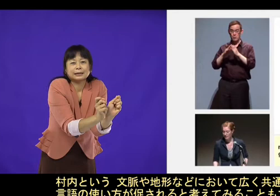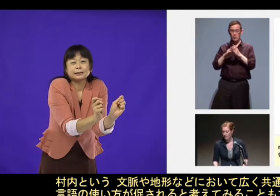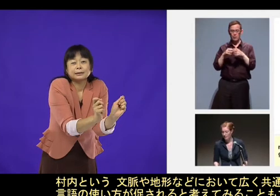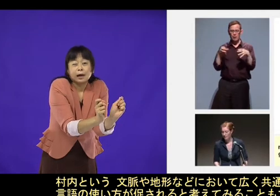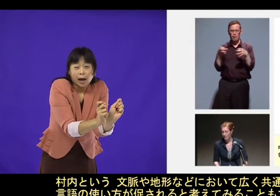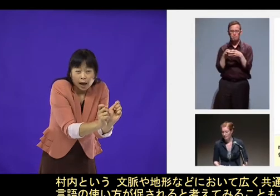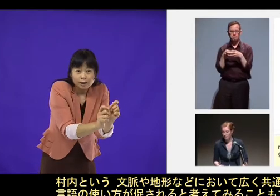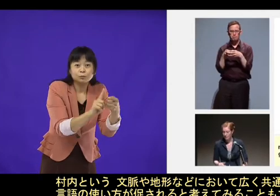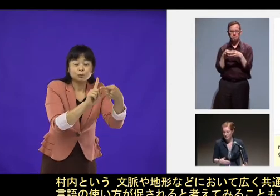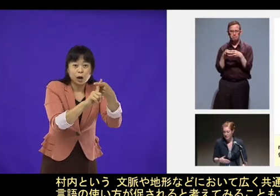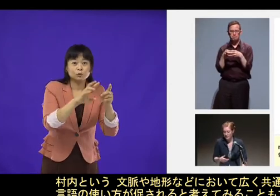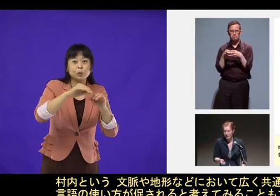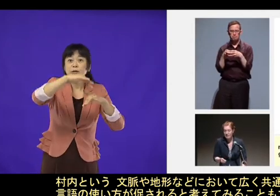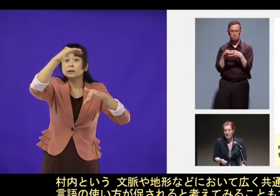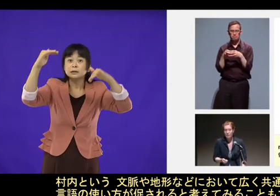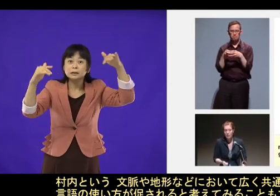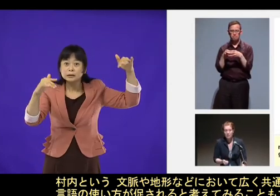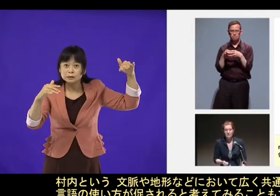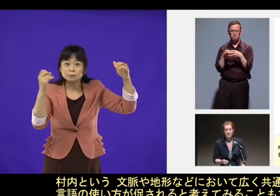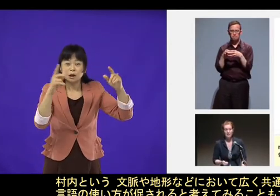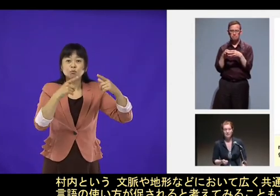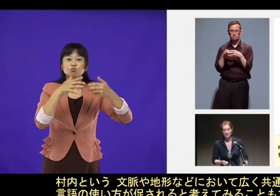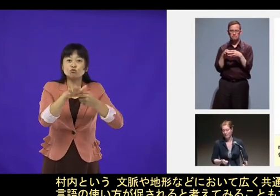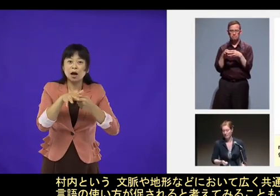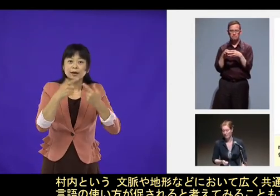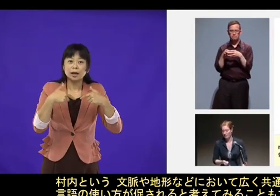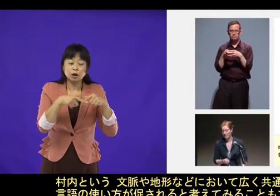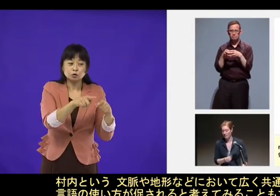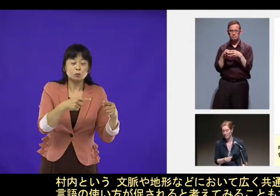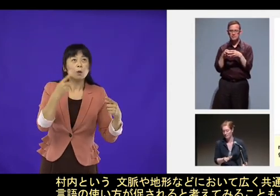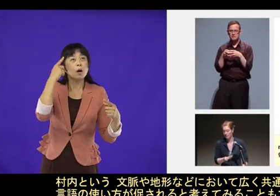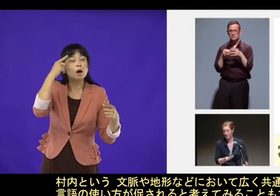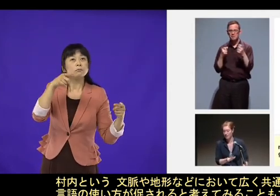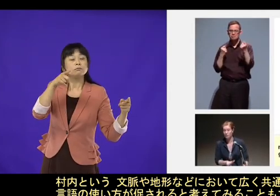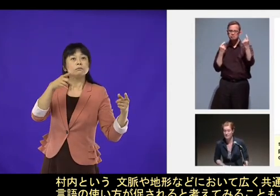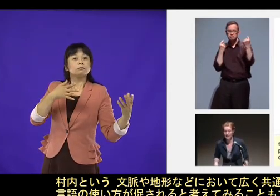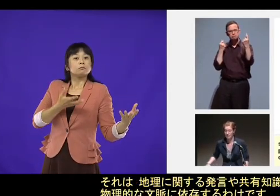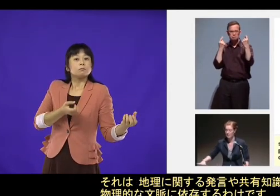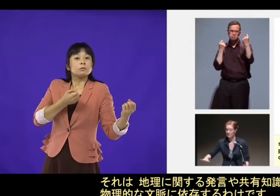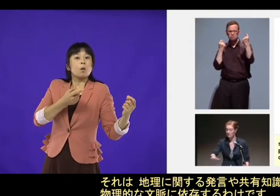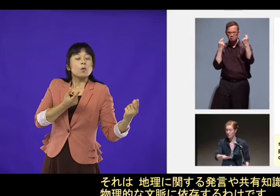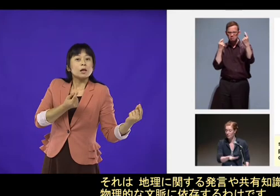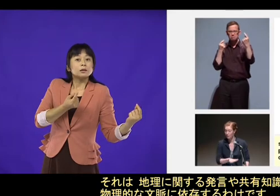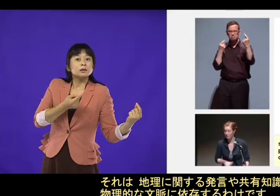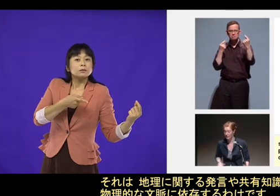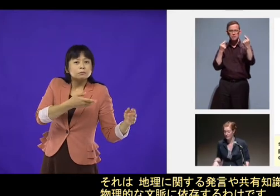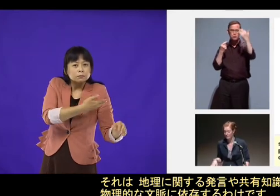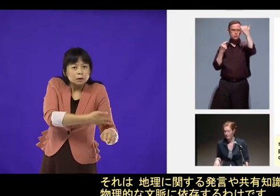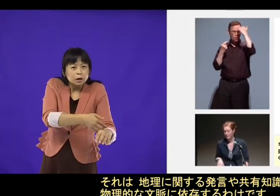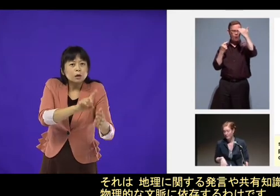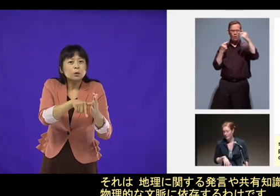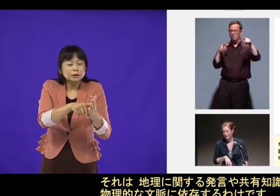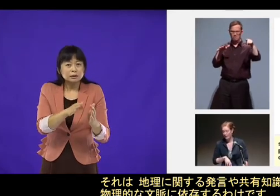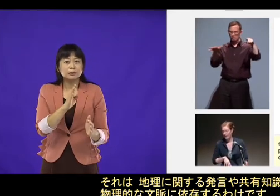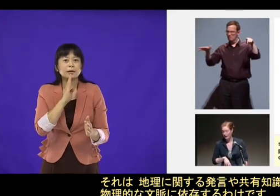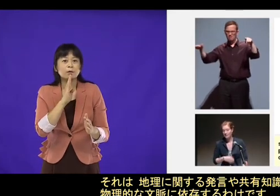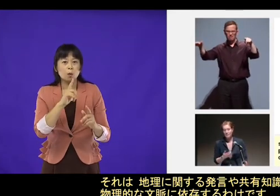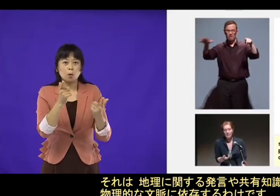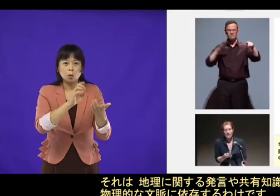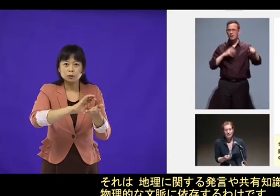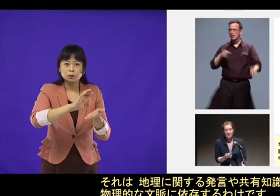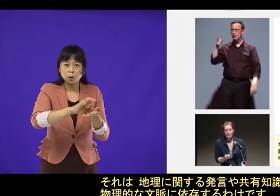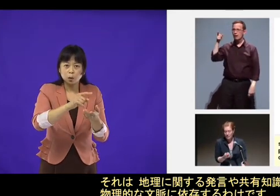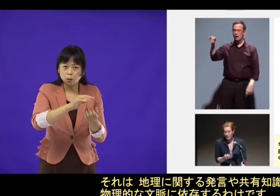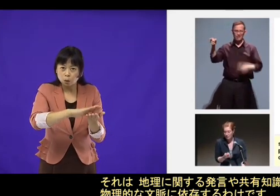facilitate language use that is generally grounded within the village context, so in the topography, and